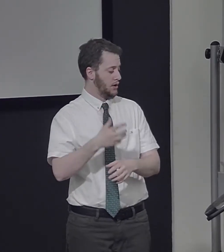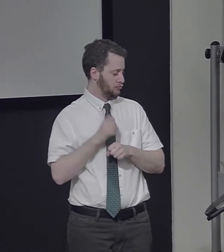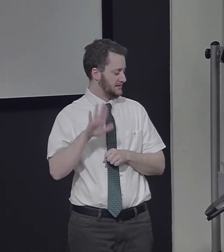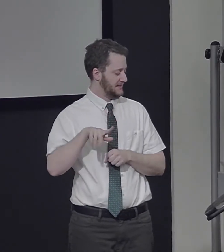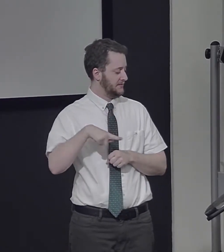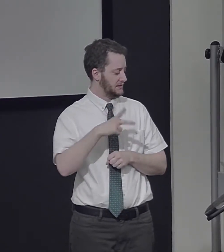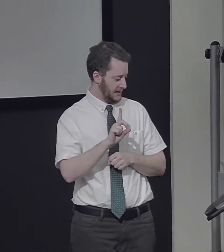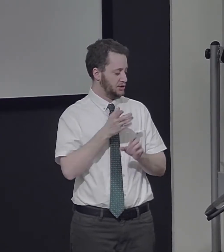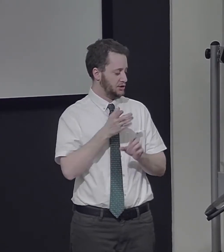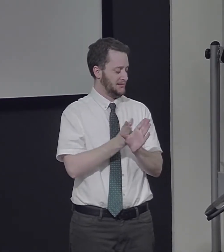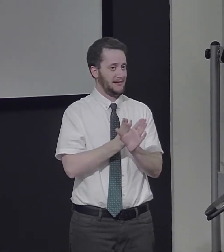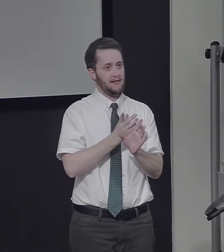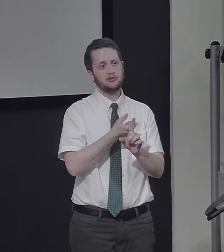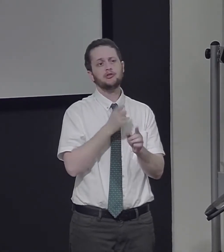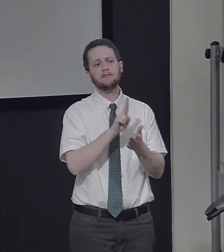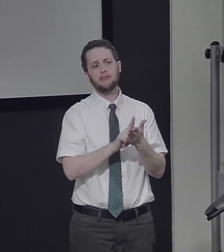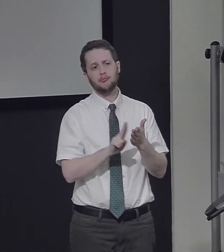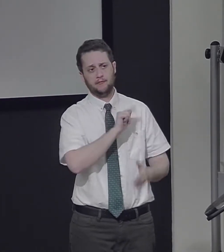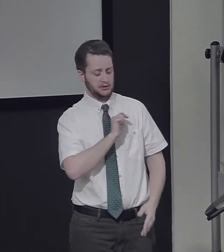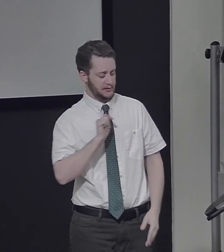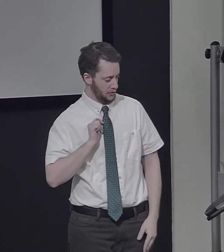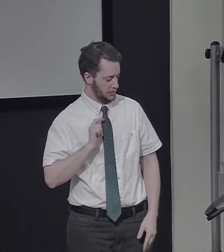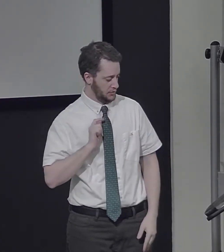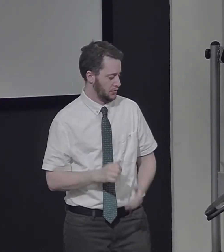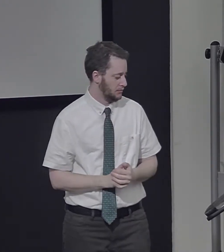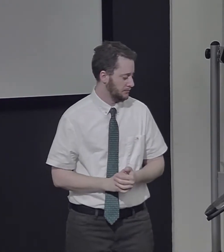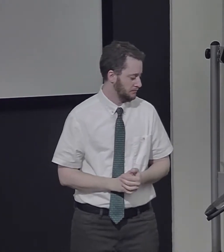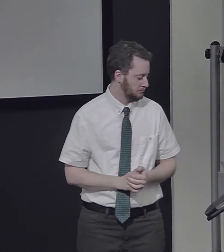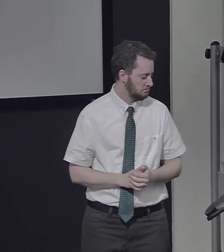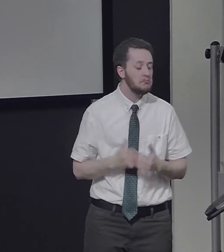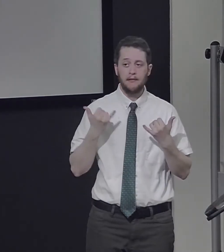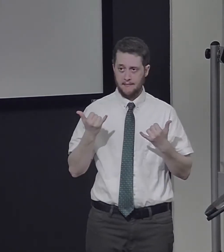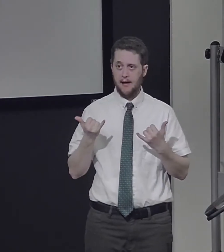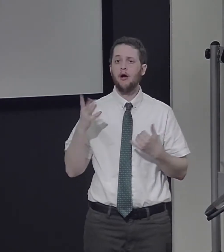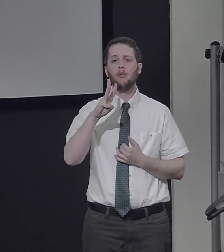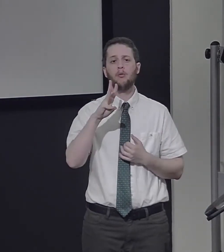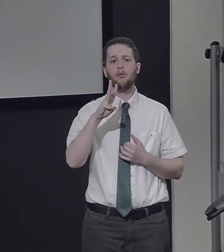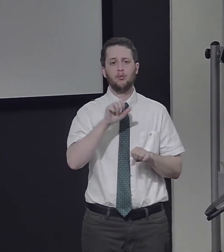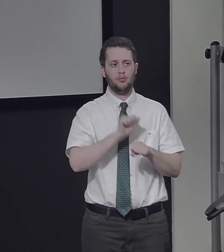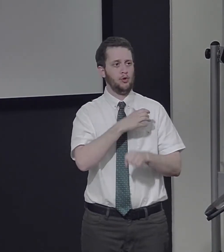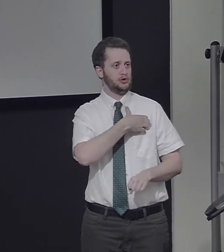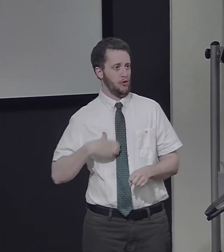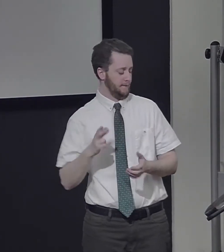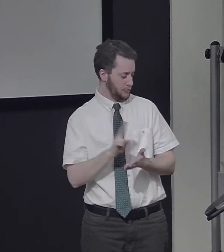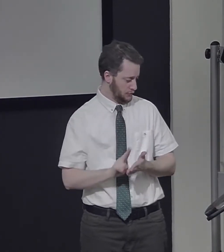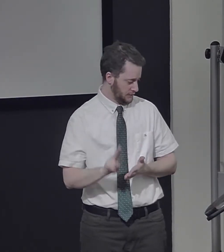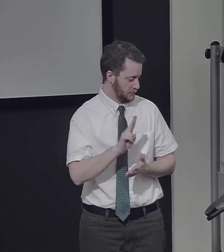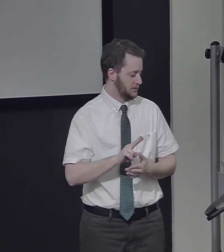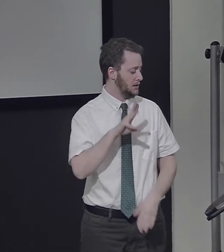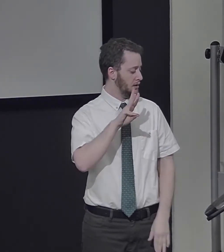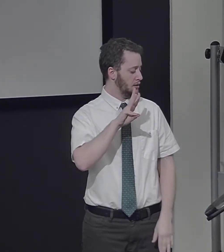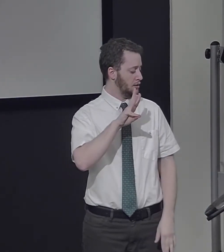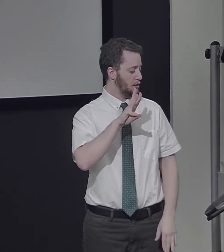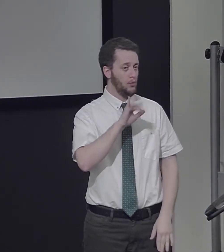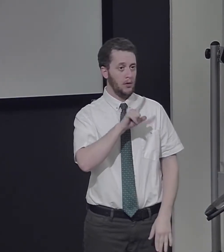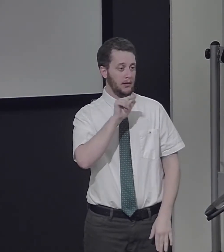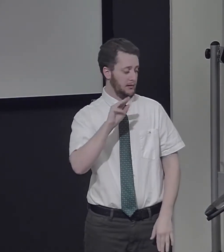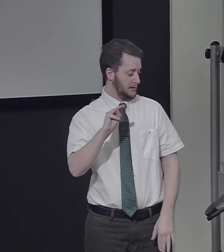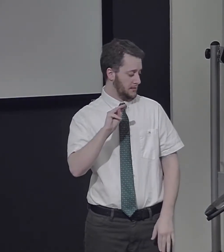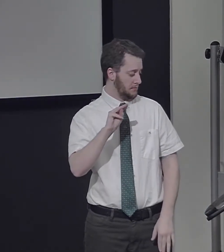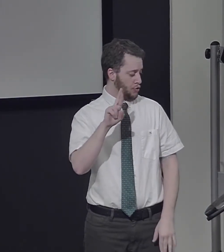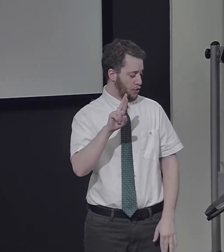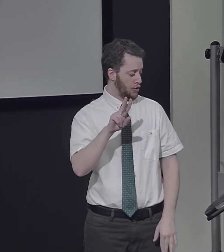In 1981, Dr. Schacter received his PhD in psychology from the University of Toronto. He is now